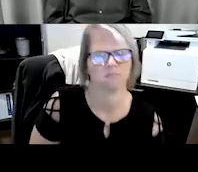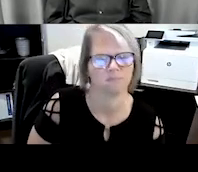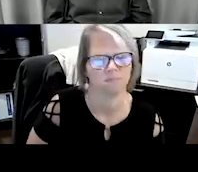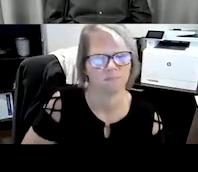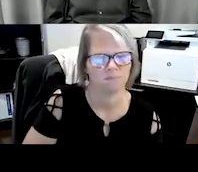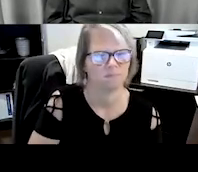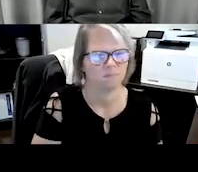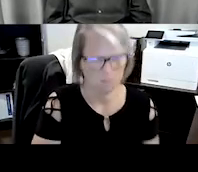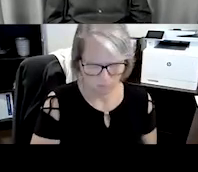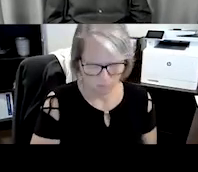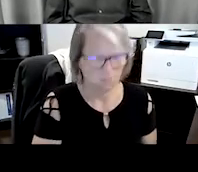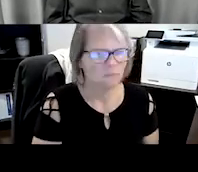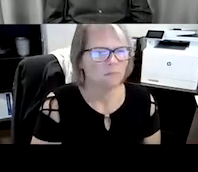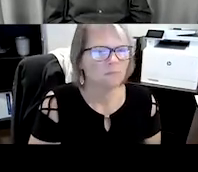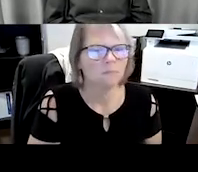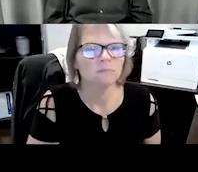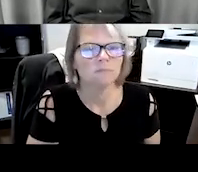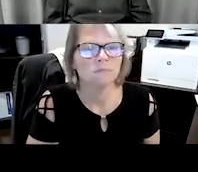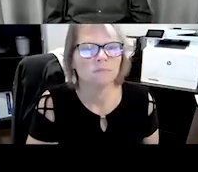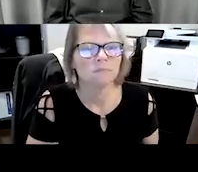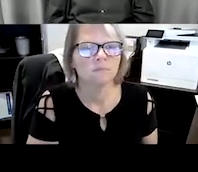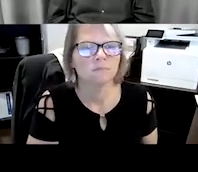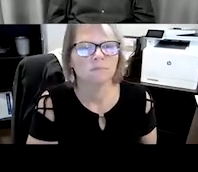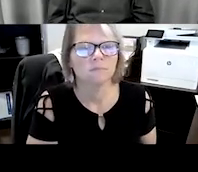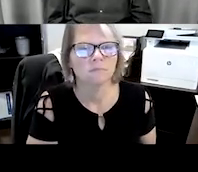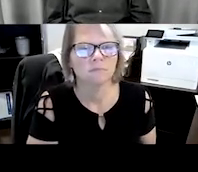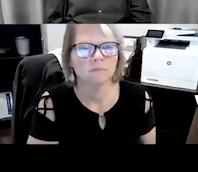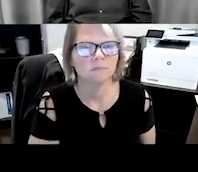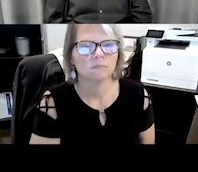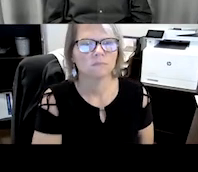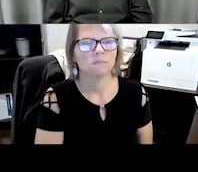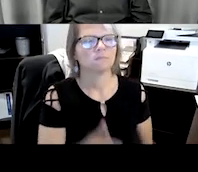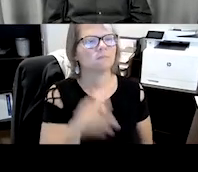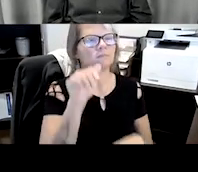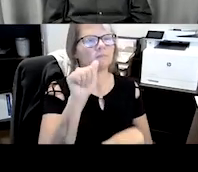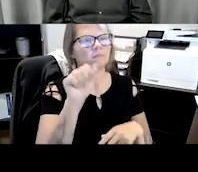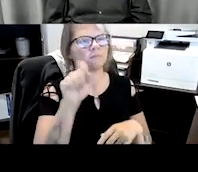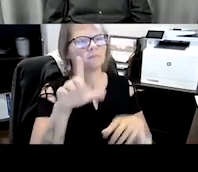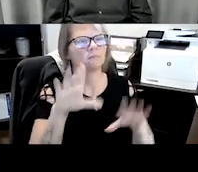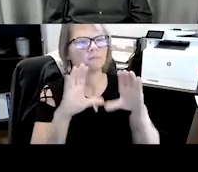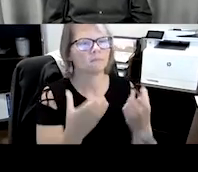have you got some information for me that might help with providing someone in this particular area?